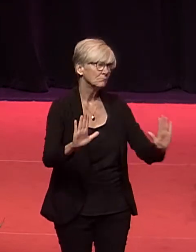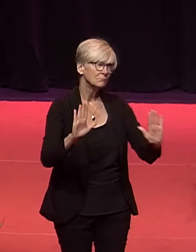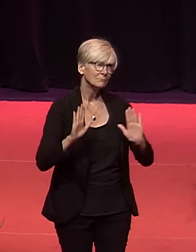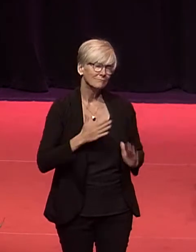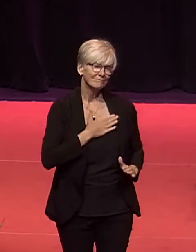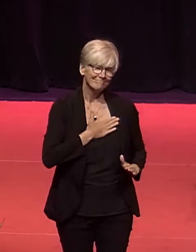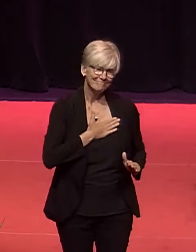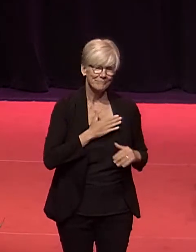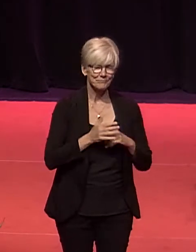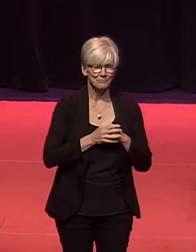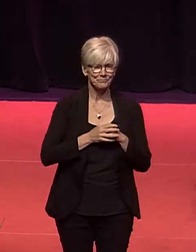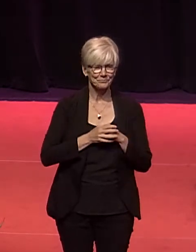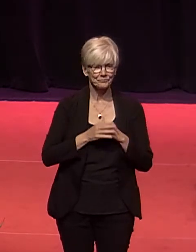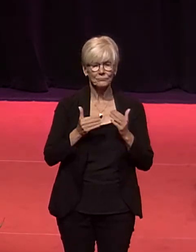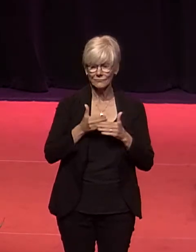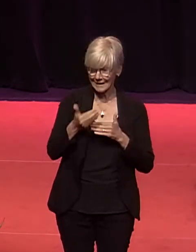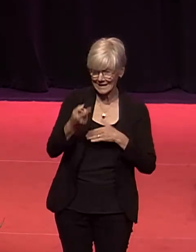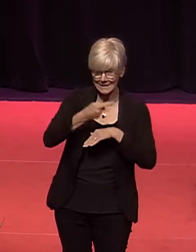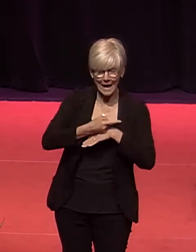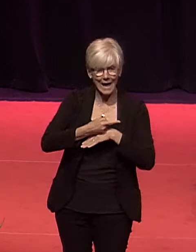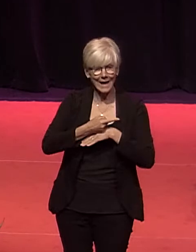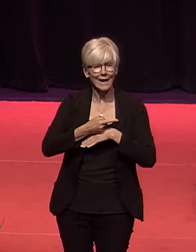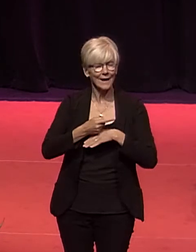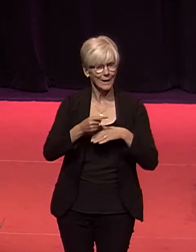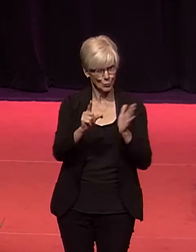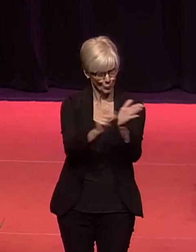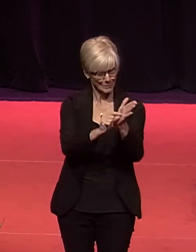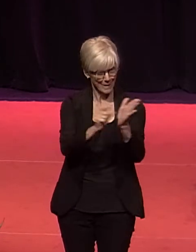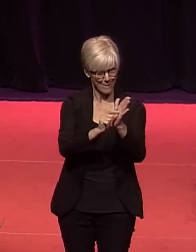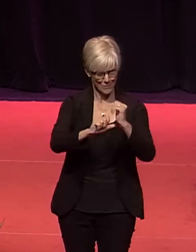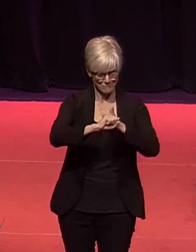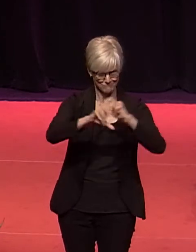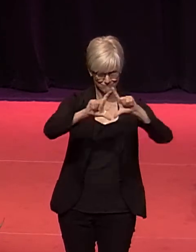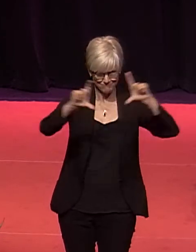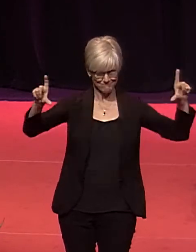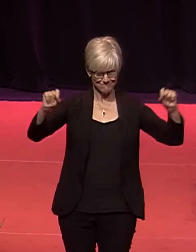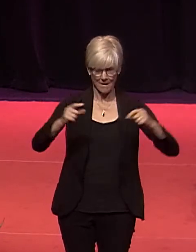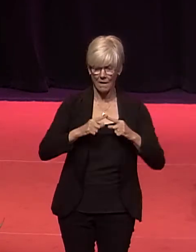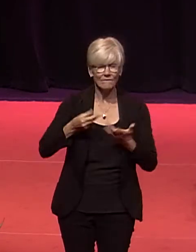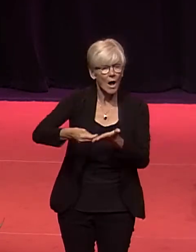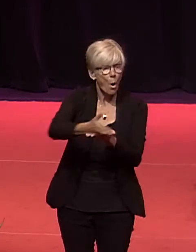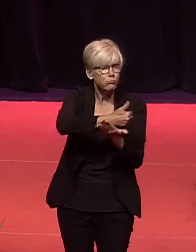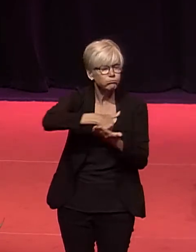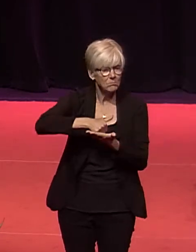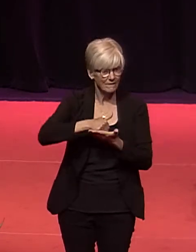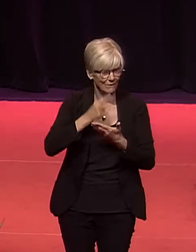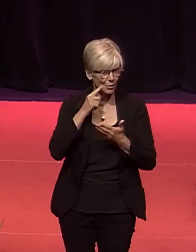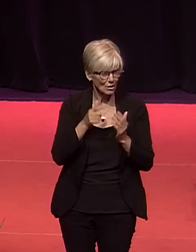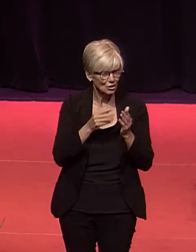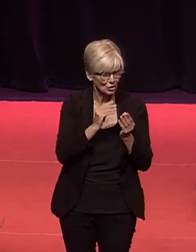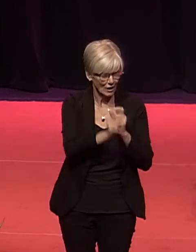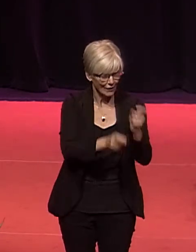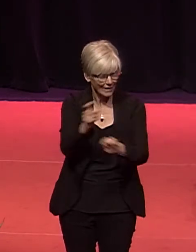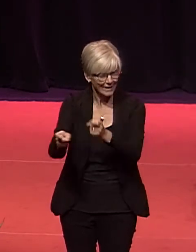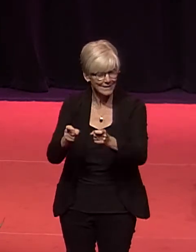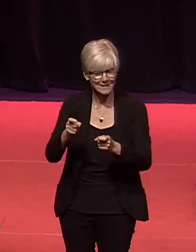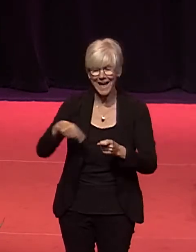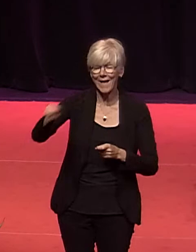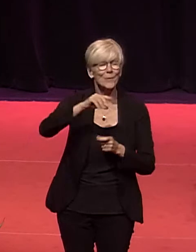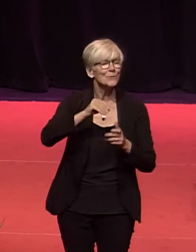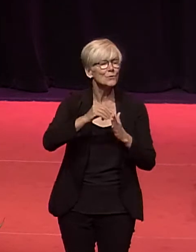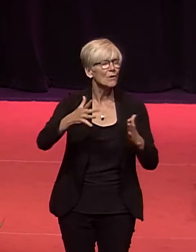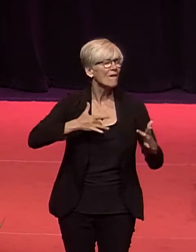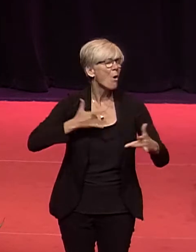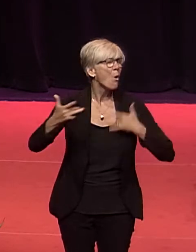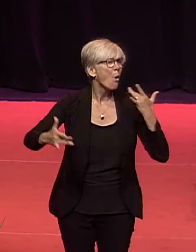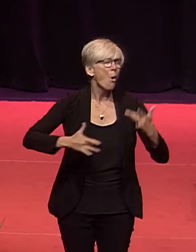made the front page of the Spec the next day, and we raised a lot of money for charities, and the students said, "Miss, that was the best